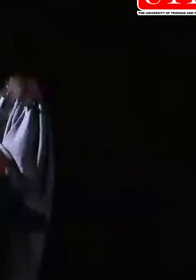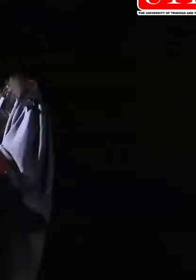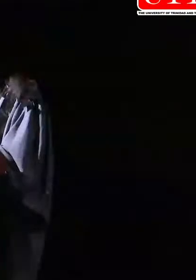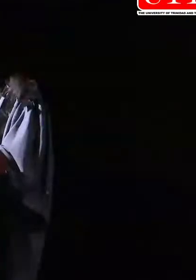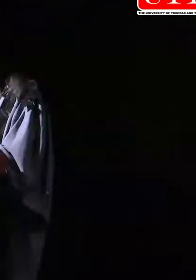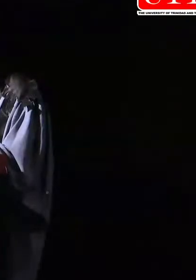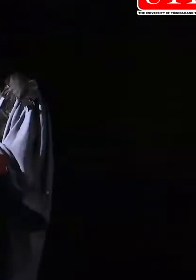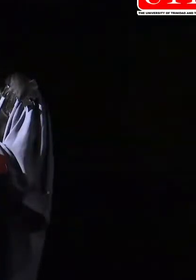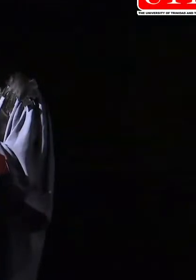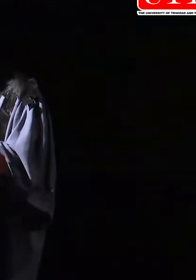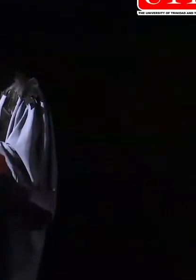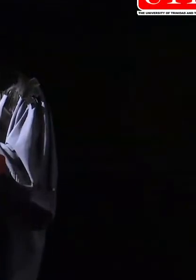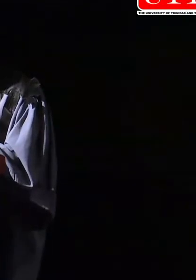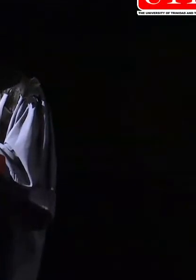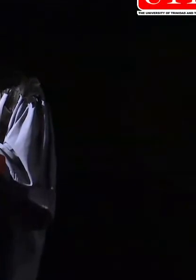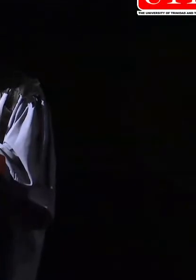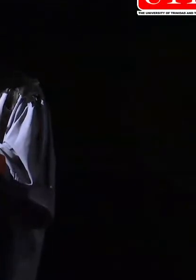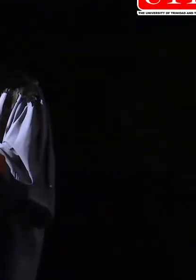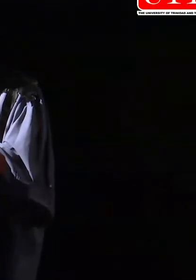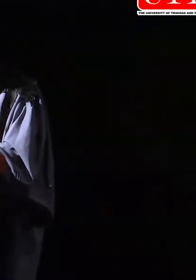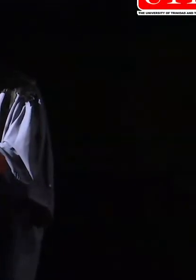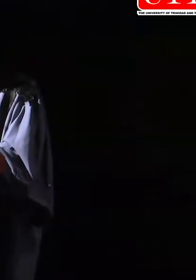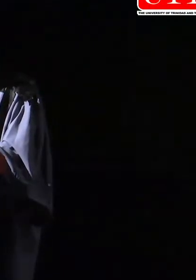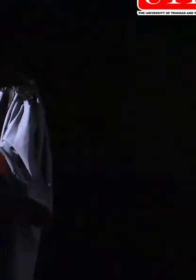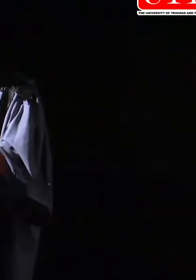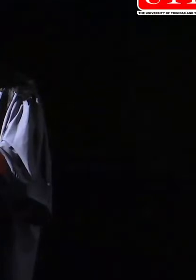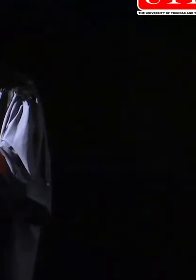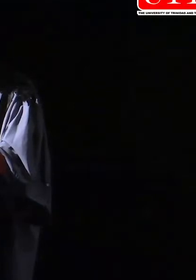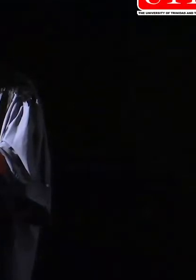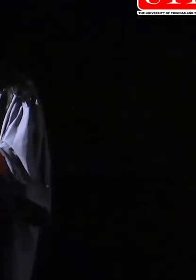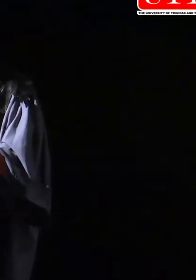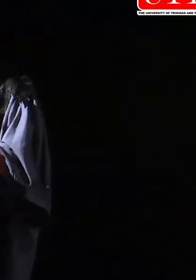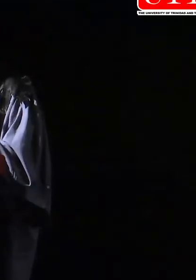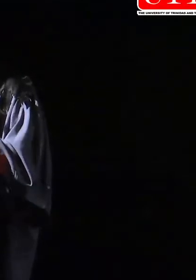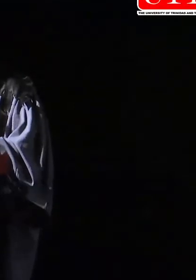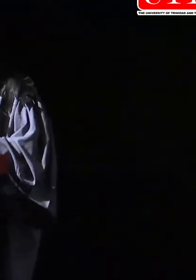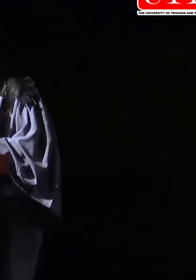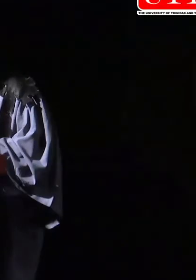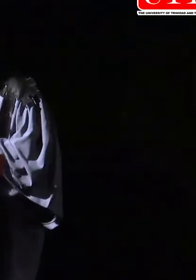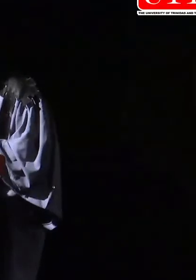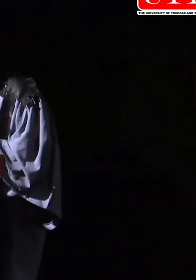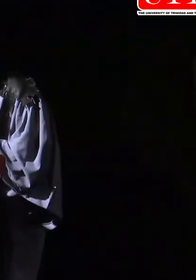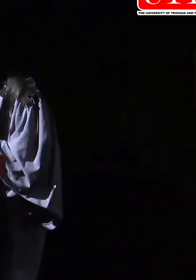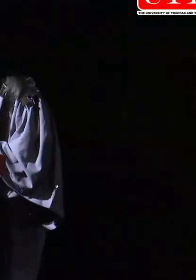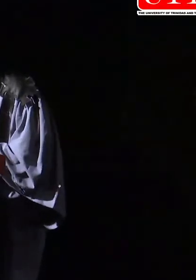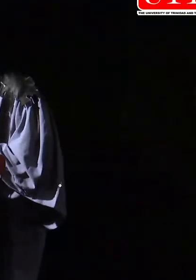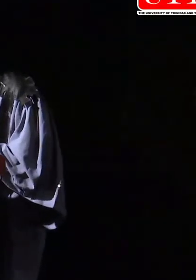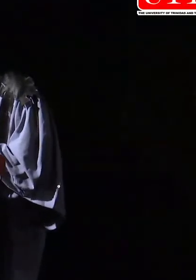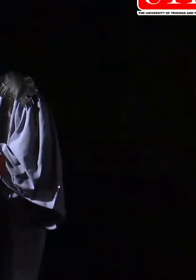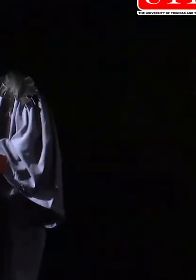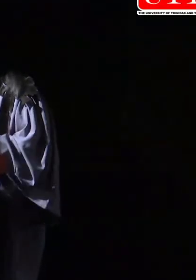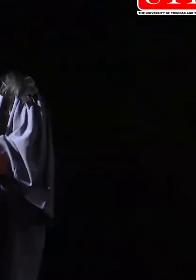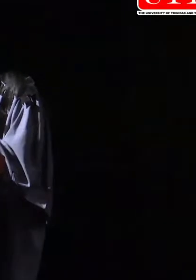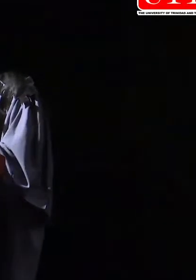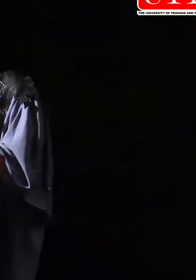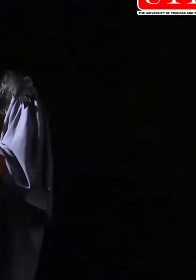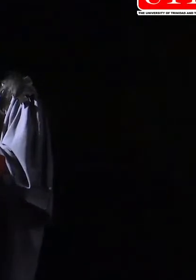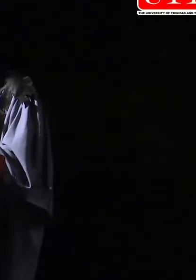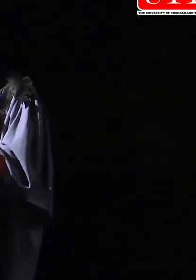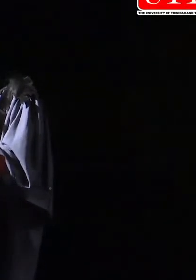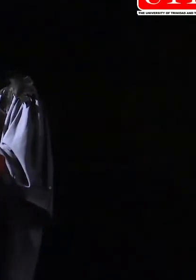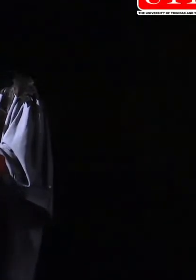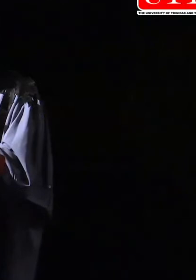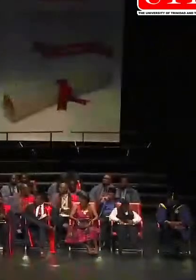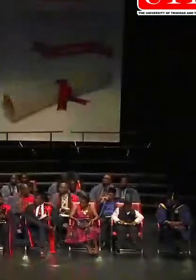the degrees for those who have earned the doctoral, the highest degree that we award here, the PhD. So